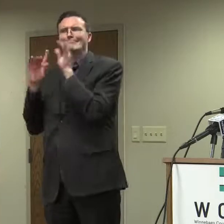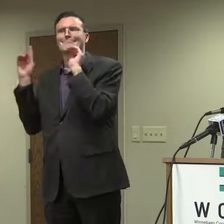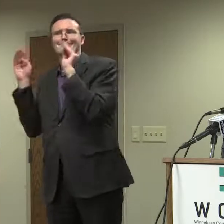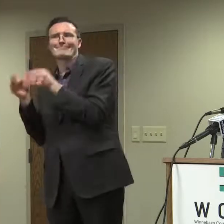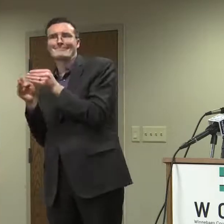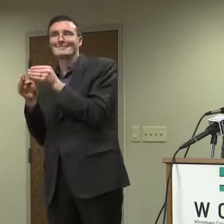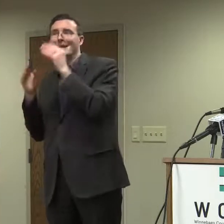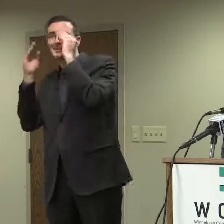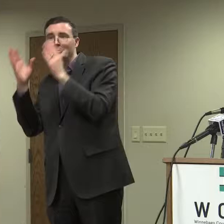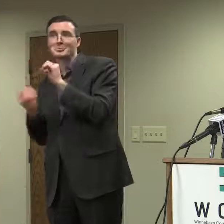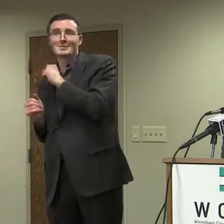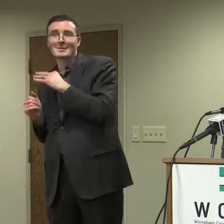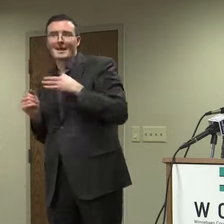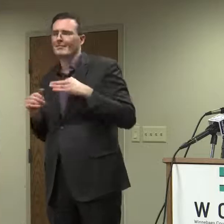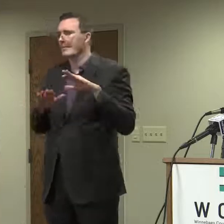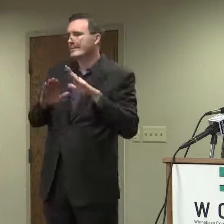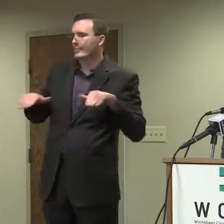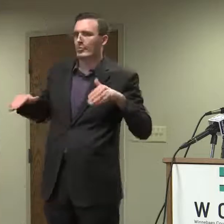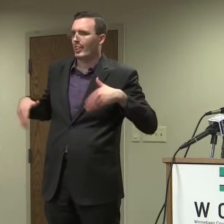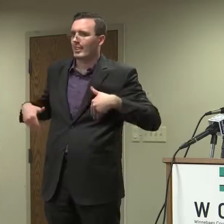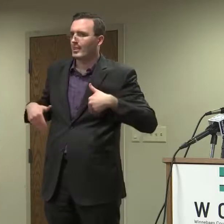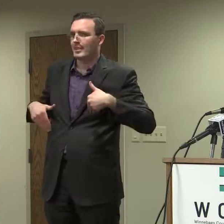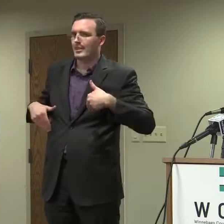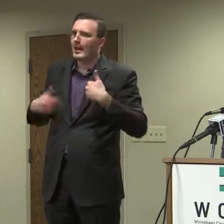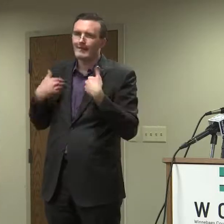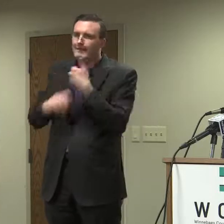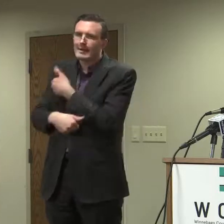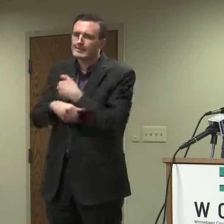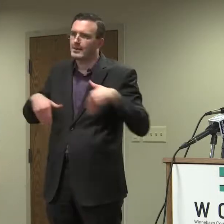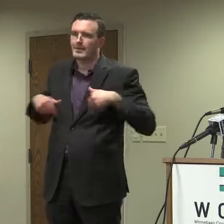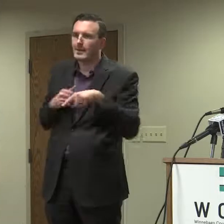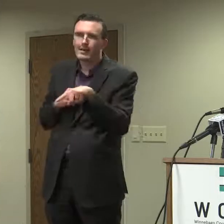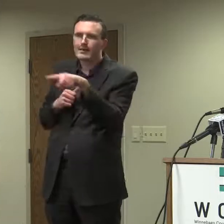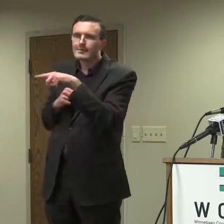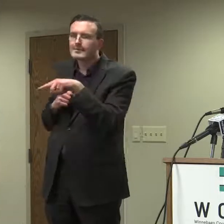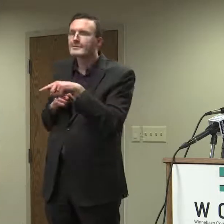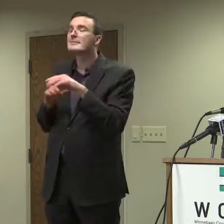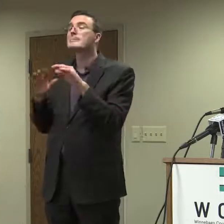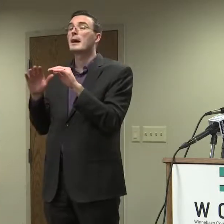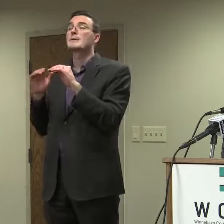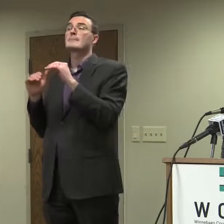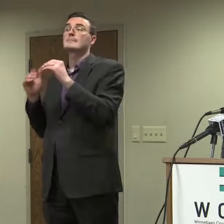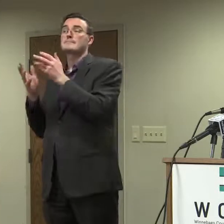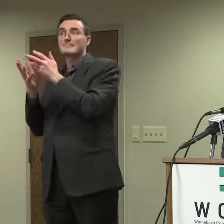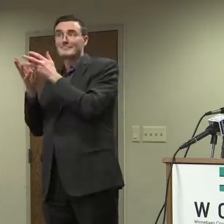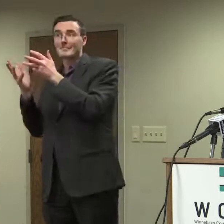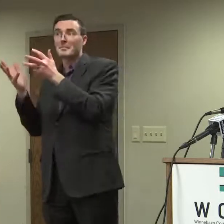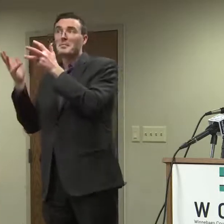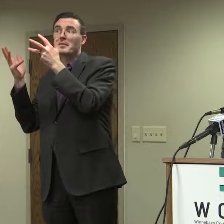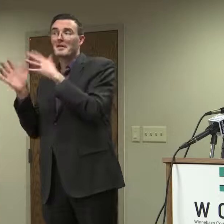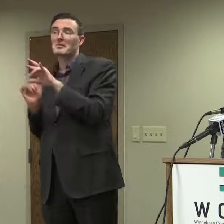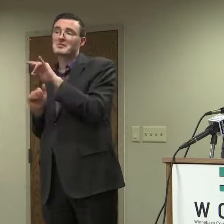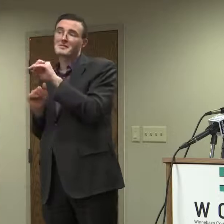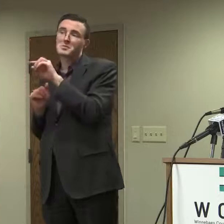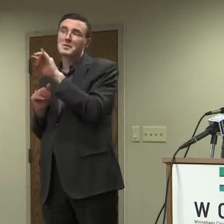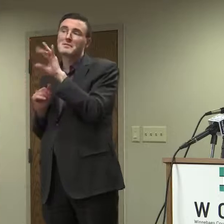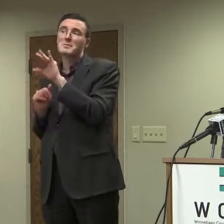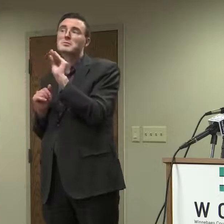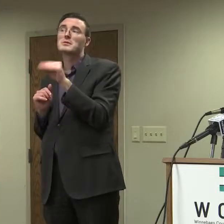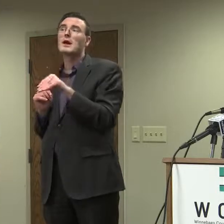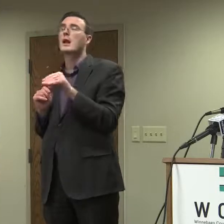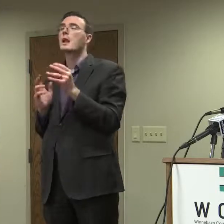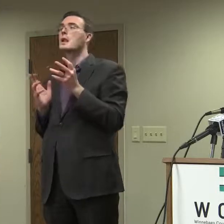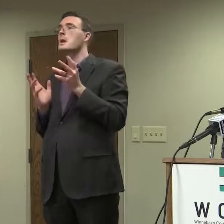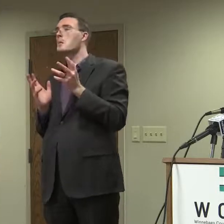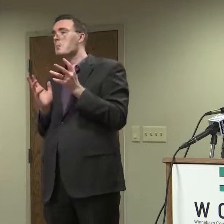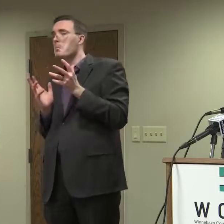don't yet have a vaccine for children, that we can start to begin to return some of those activities that we would normally have in terms of the schools.